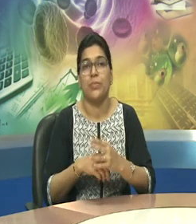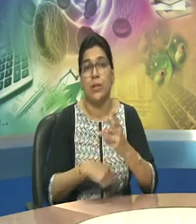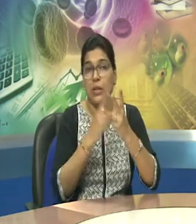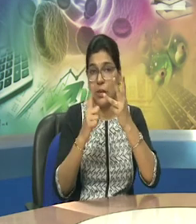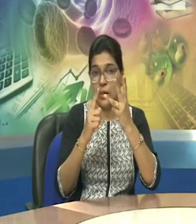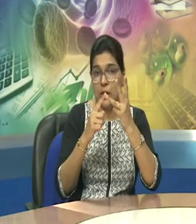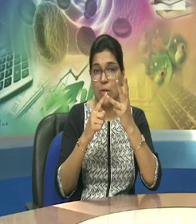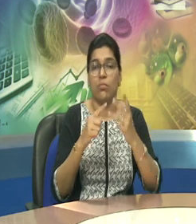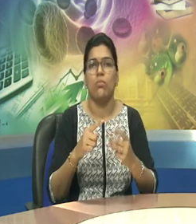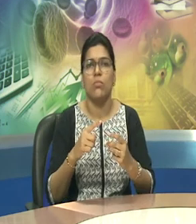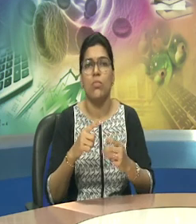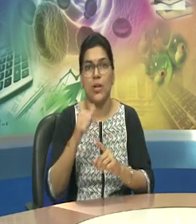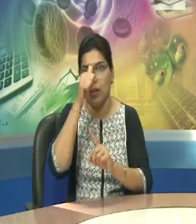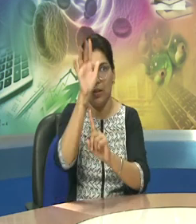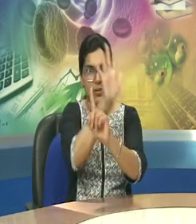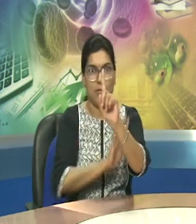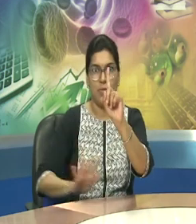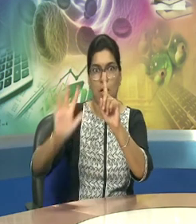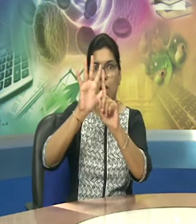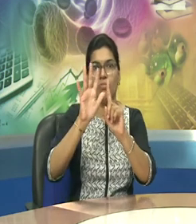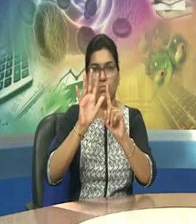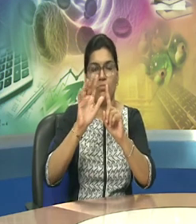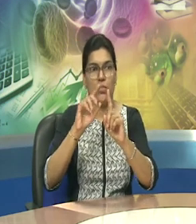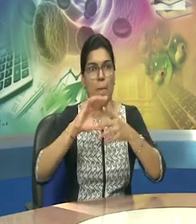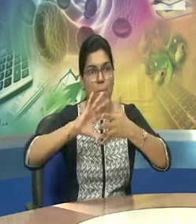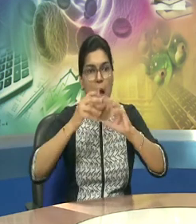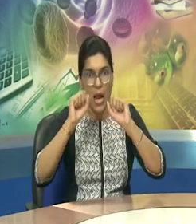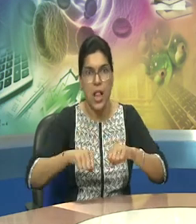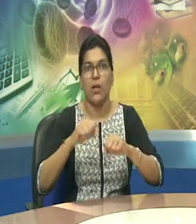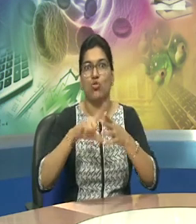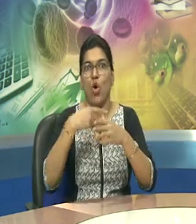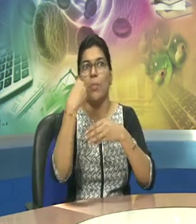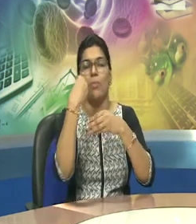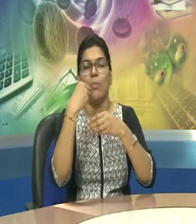towards research and development system. Third,